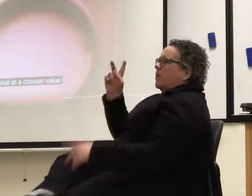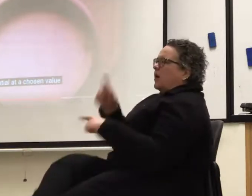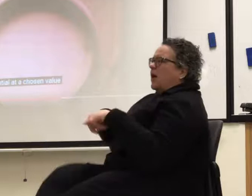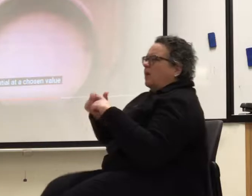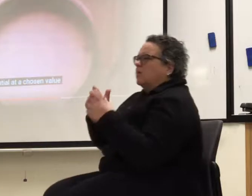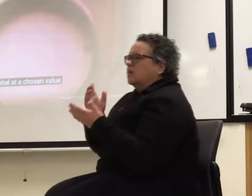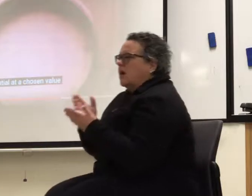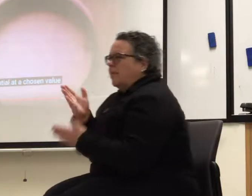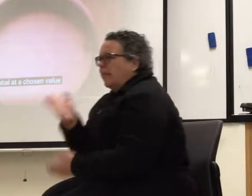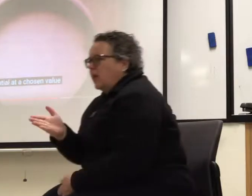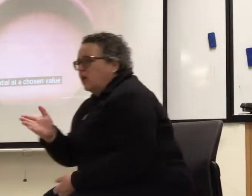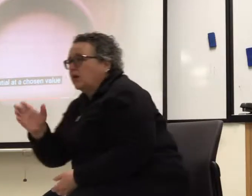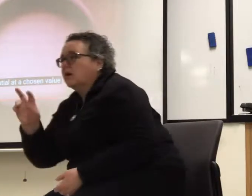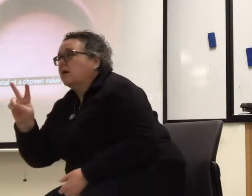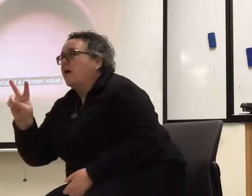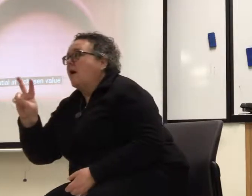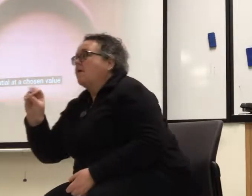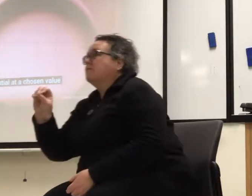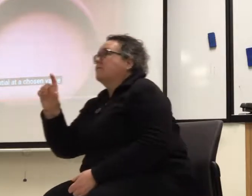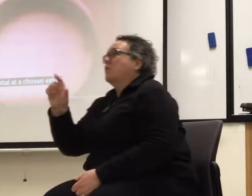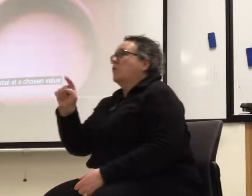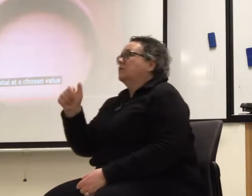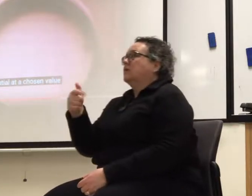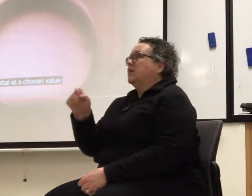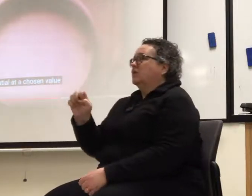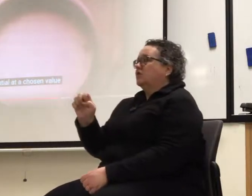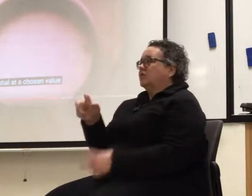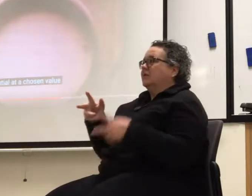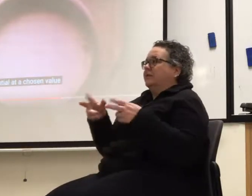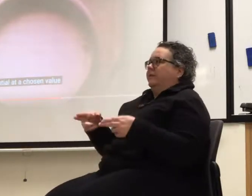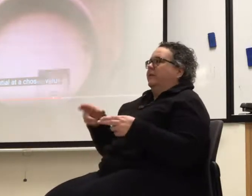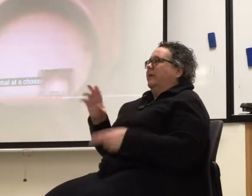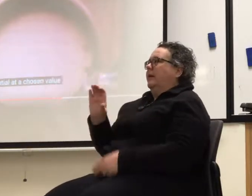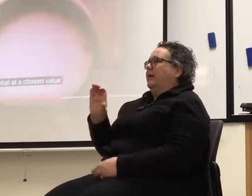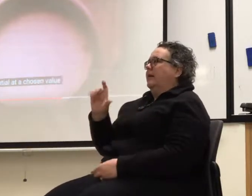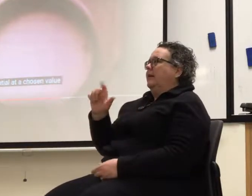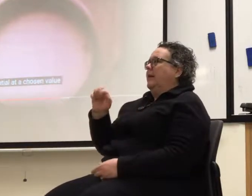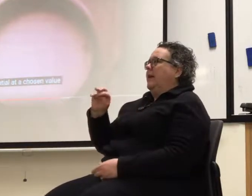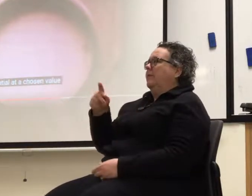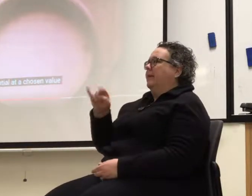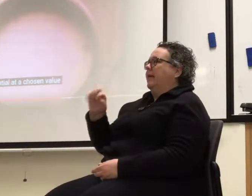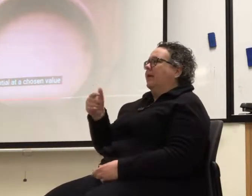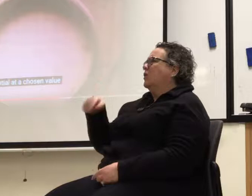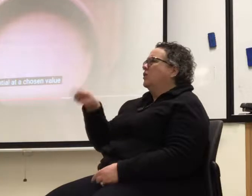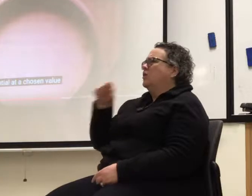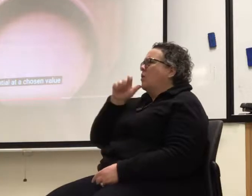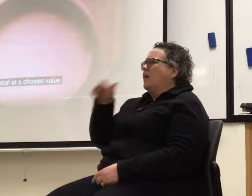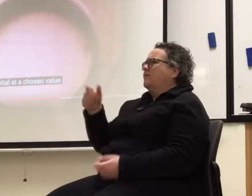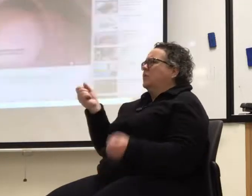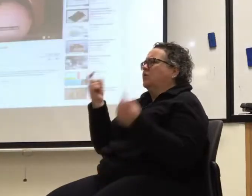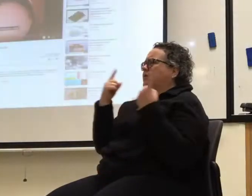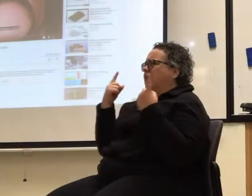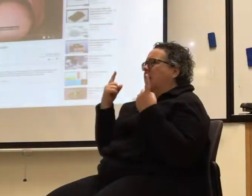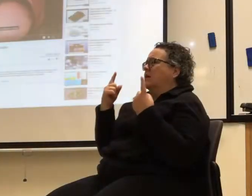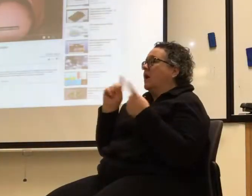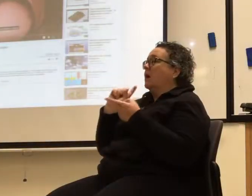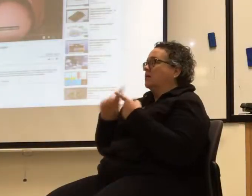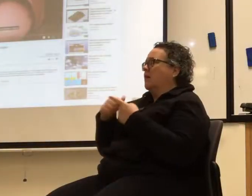there. Voltage clamping, you don't have to understand that. Up until I showed it, you should understand it.